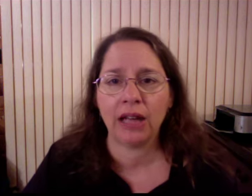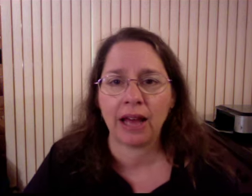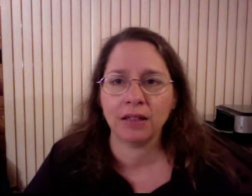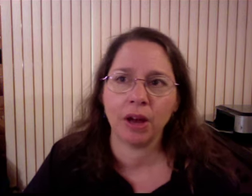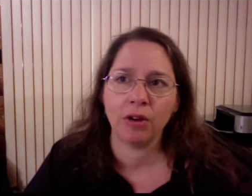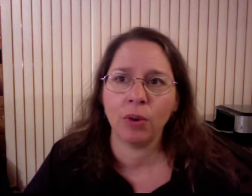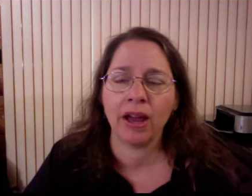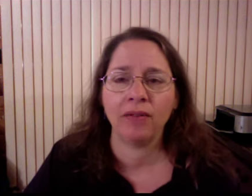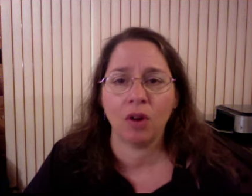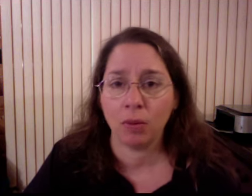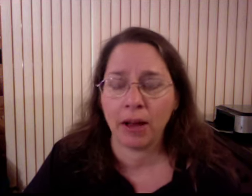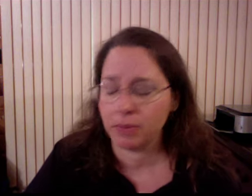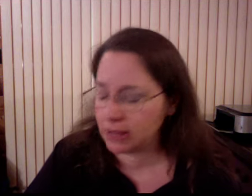has to microwave all by himself.